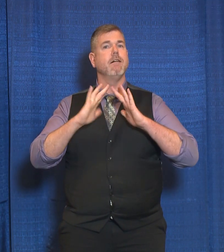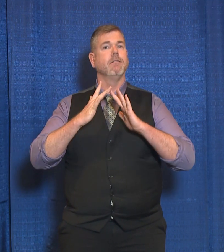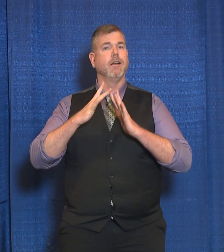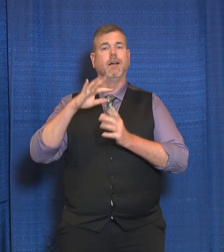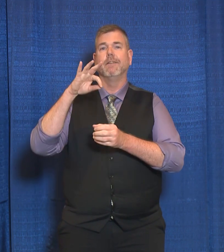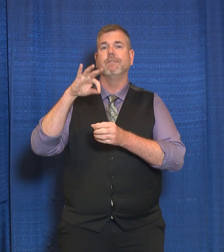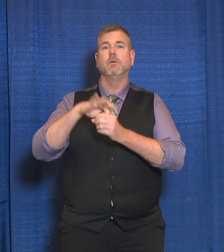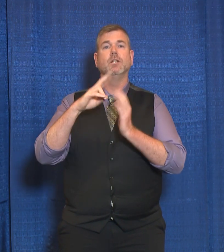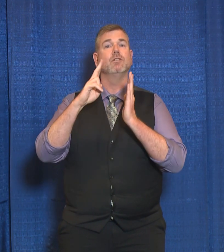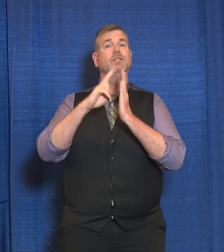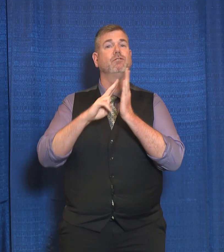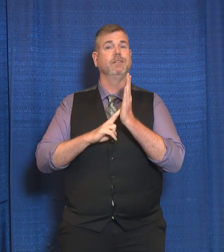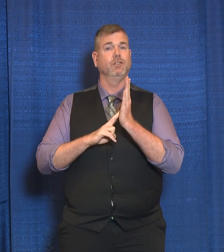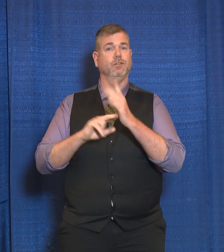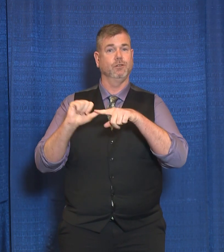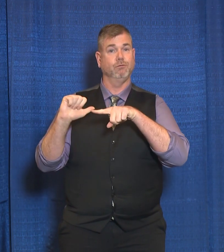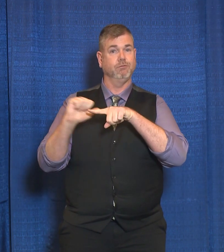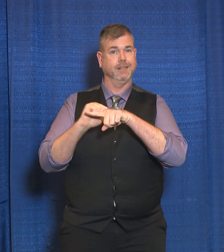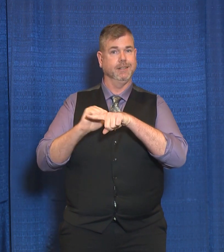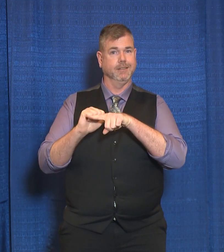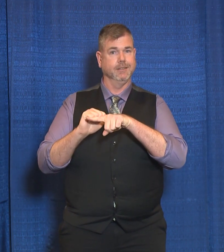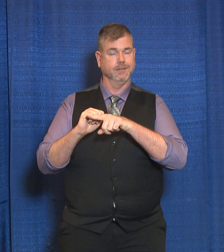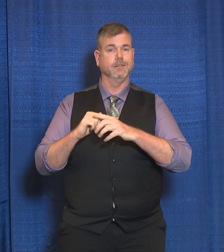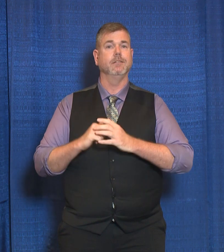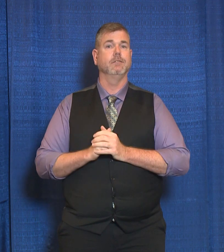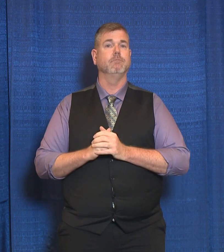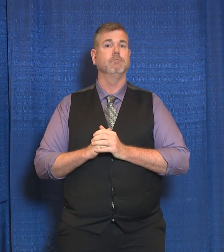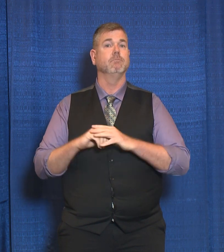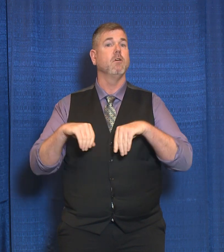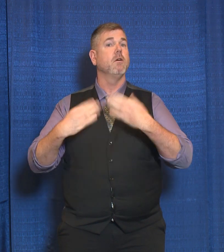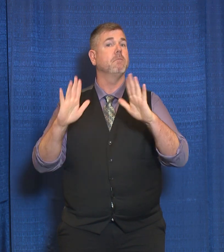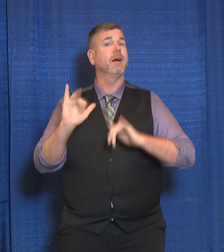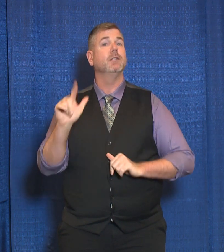COVR, California Online Voter Registration Training.